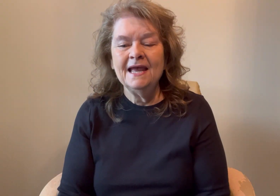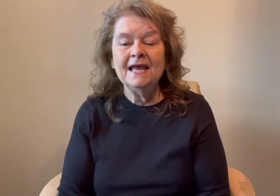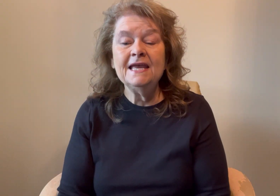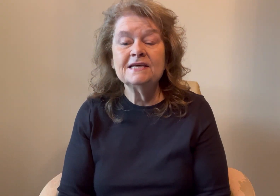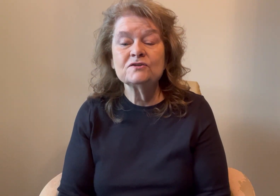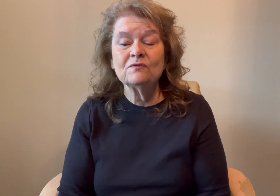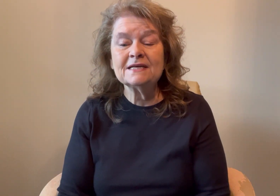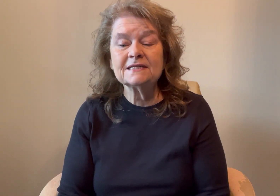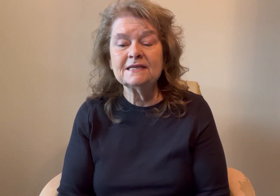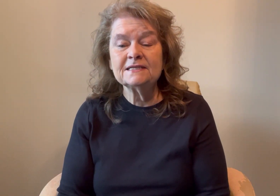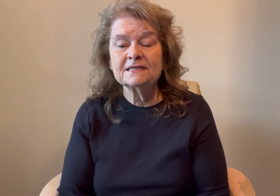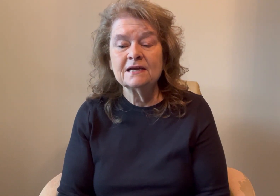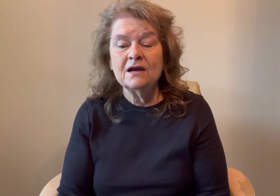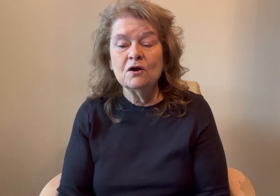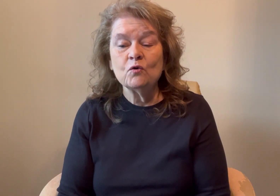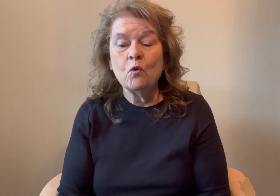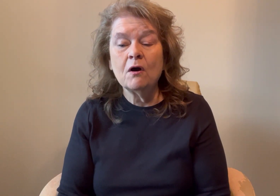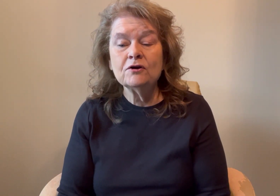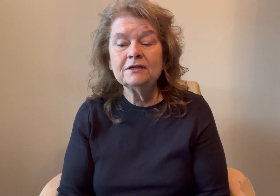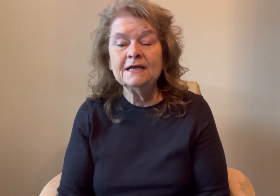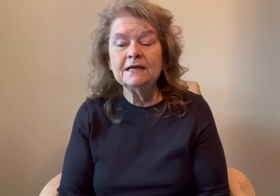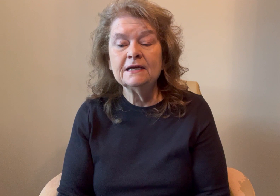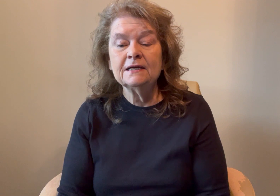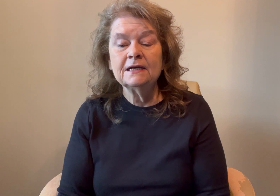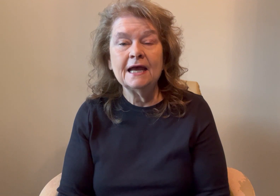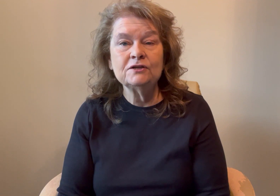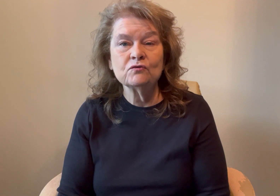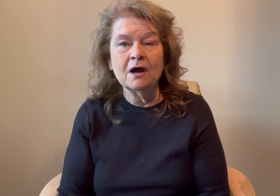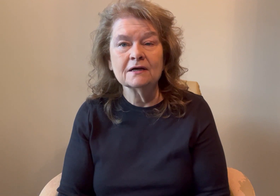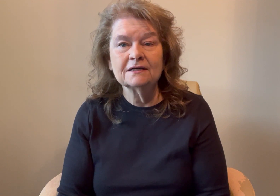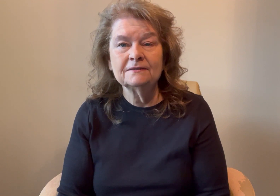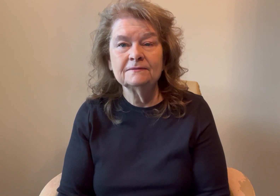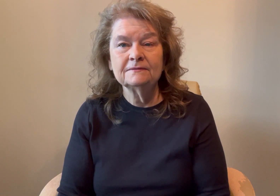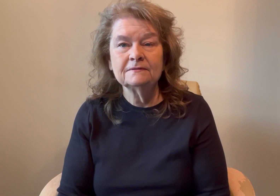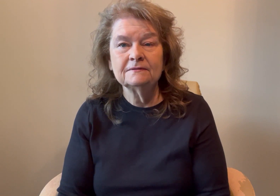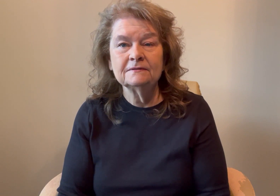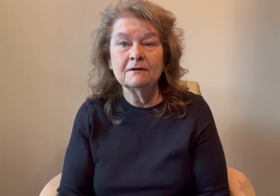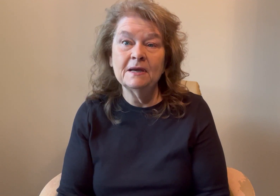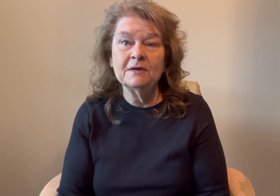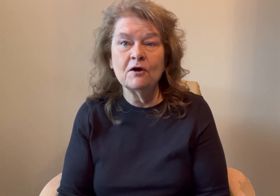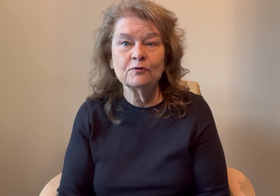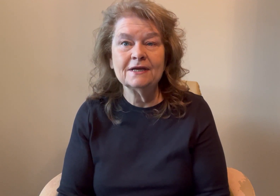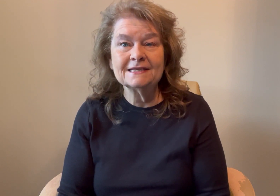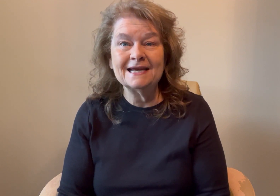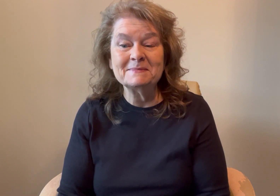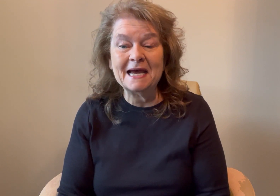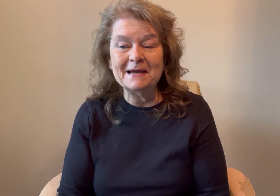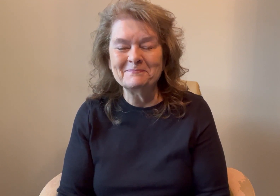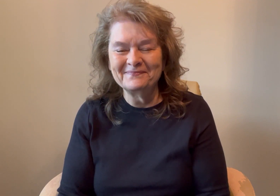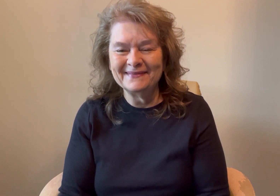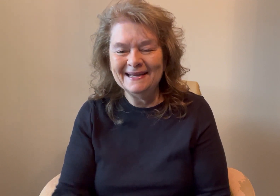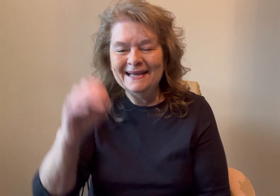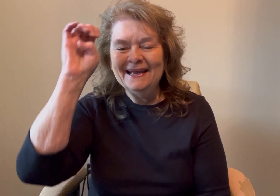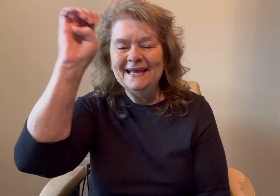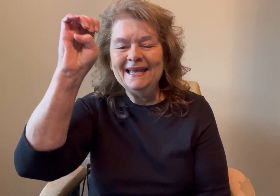He is restless, quarreling, and drunk. Or maybe all three at the same time.